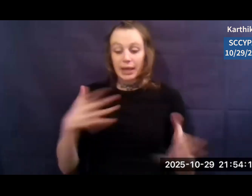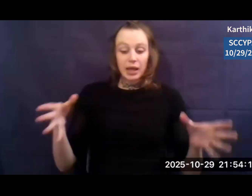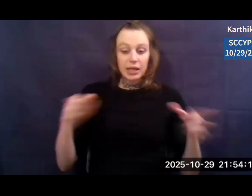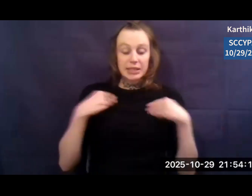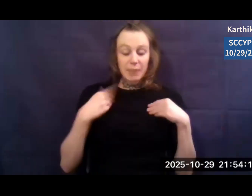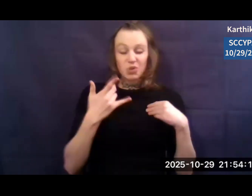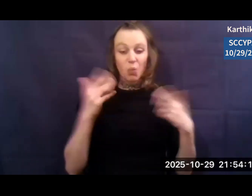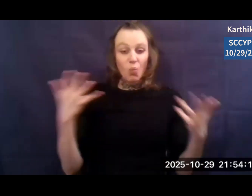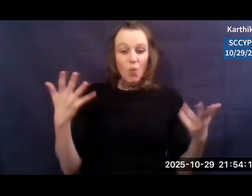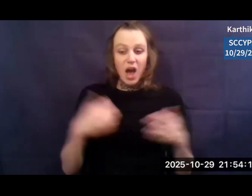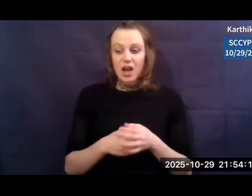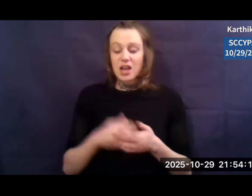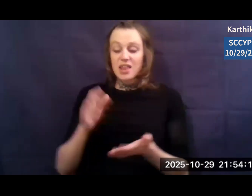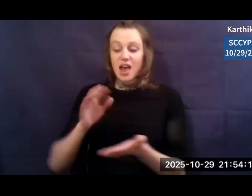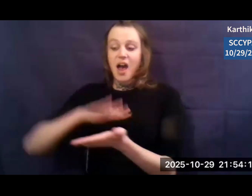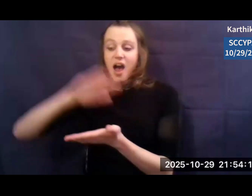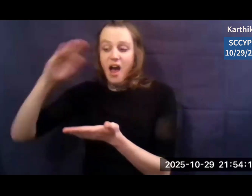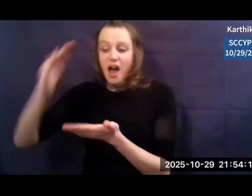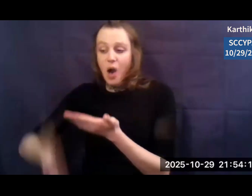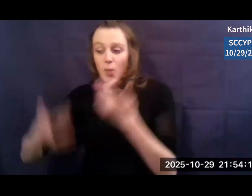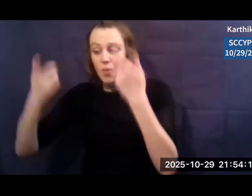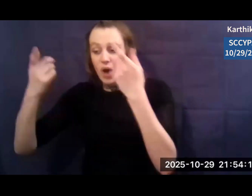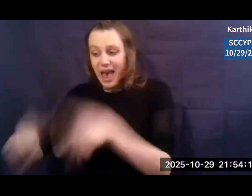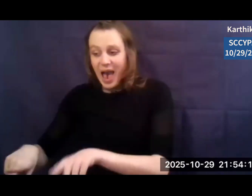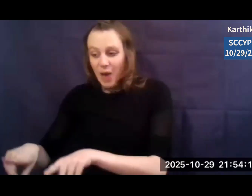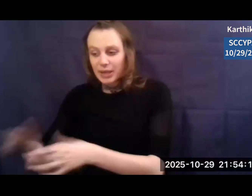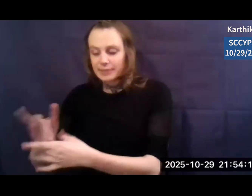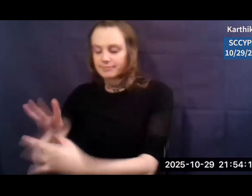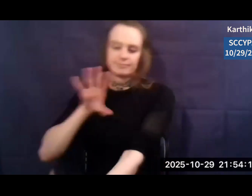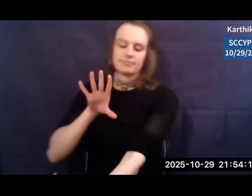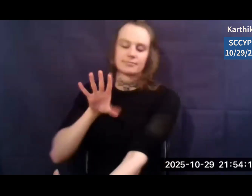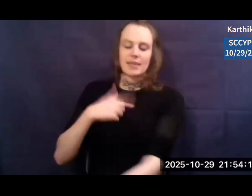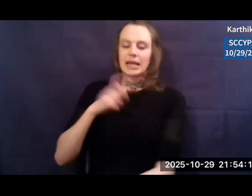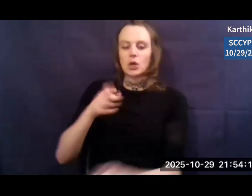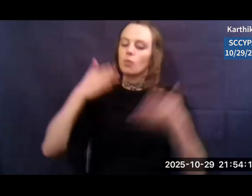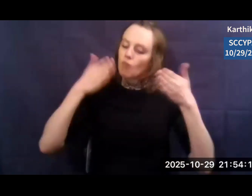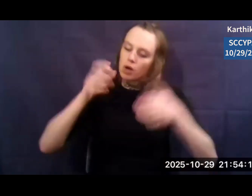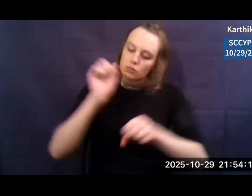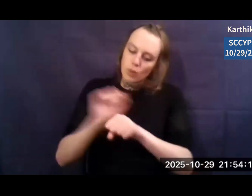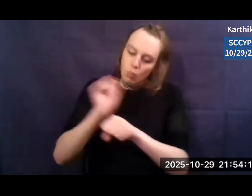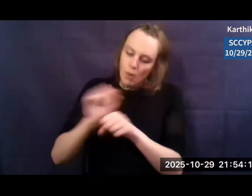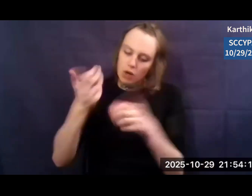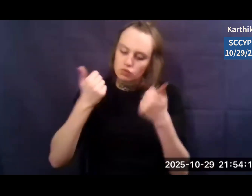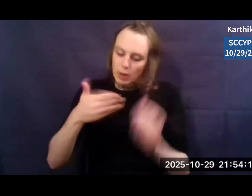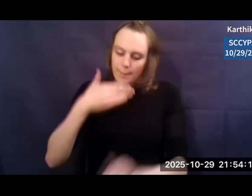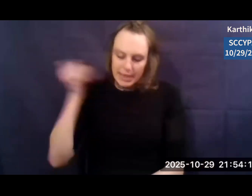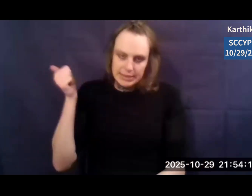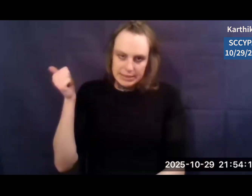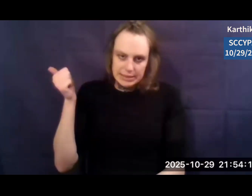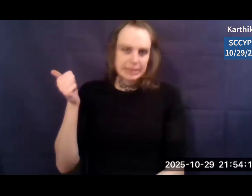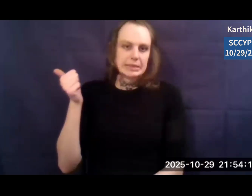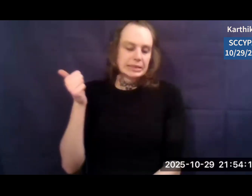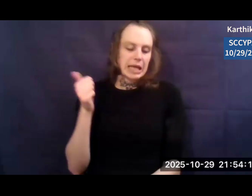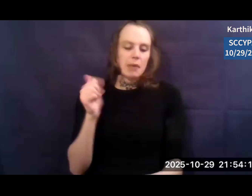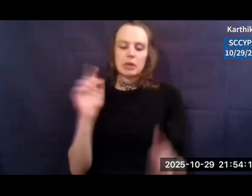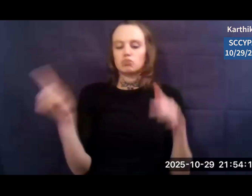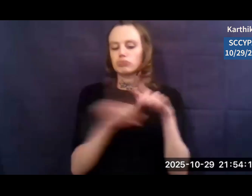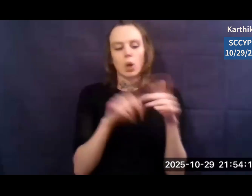like putting in the work. Like I can go to work and like be the best employee that Karthik can